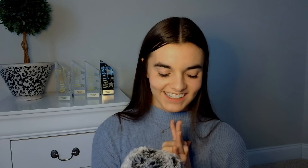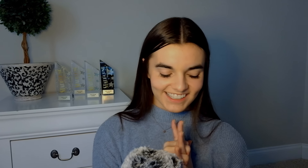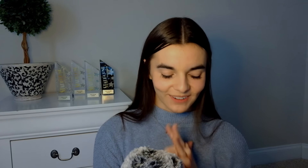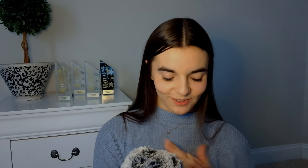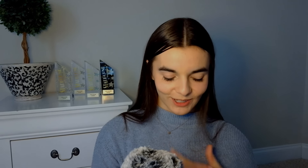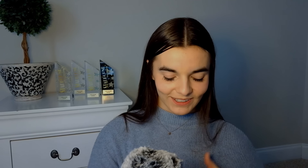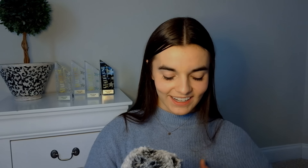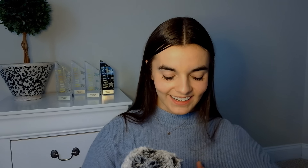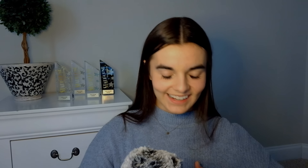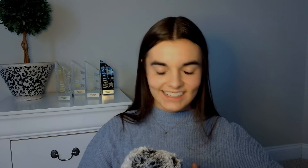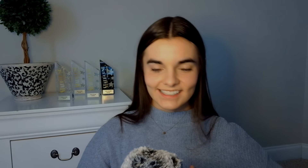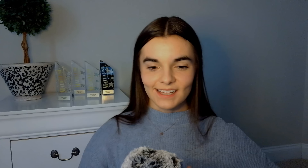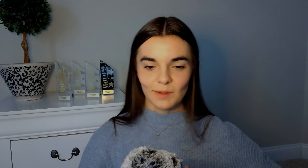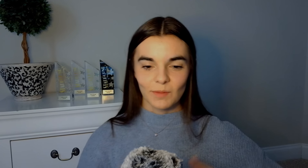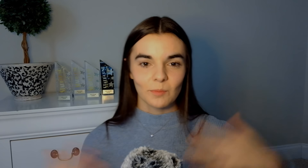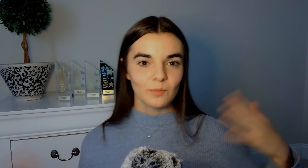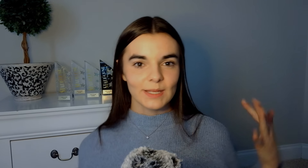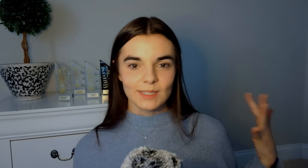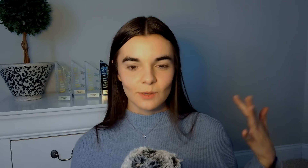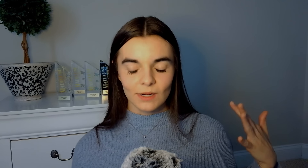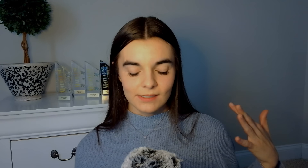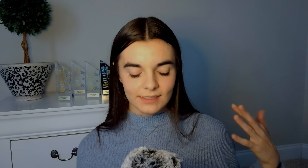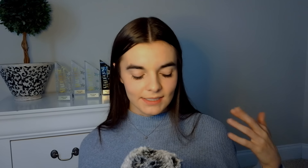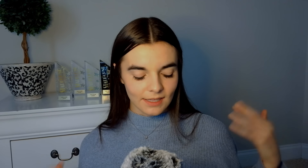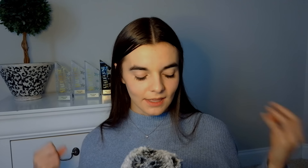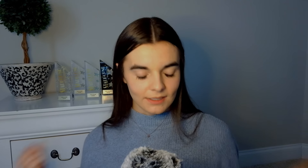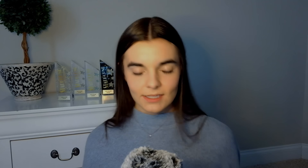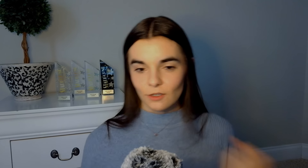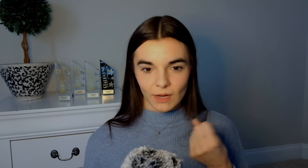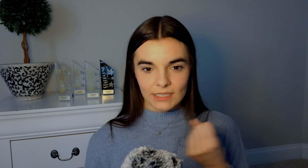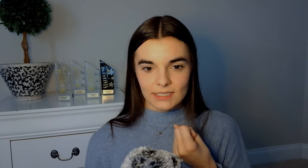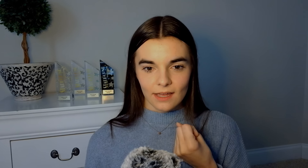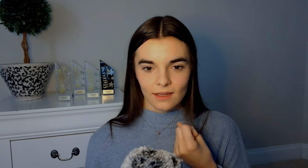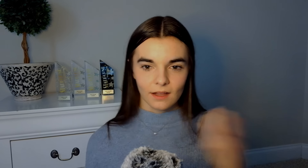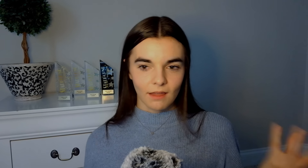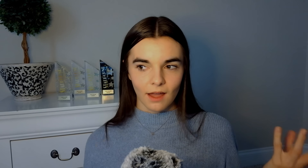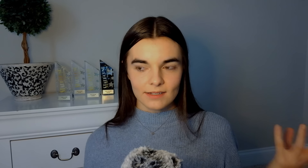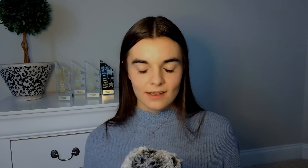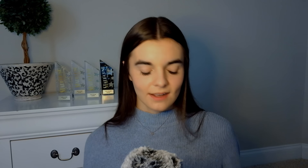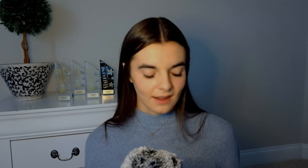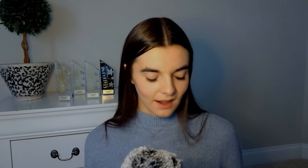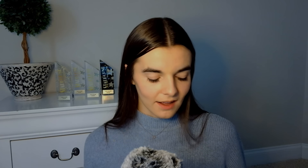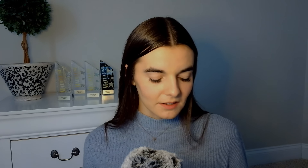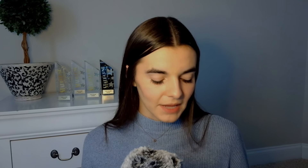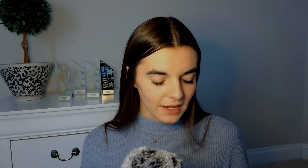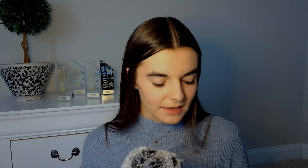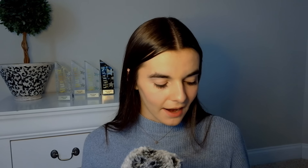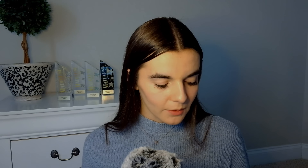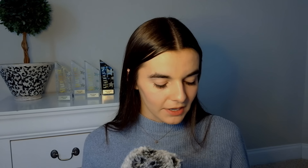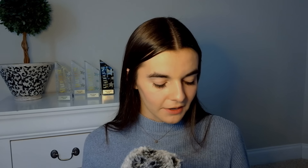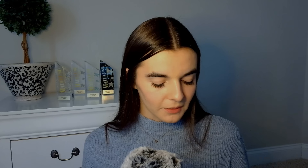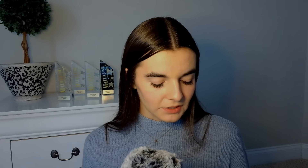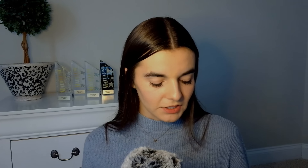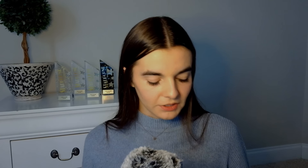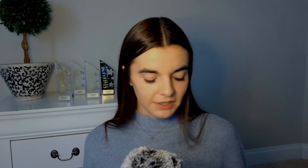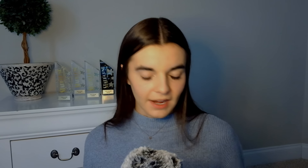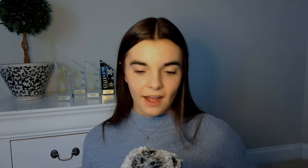we've learned some basic words, things that you might say a lot. And now we are going to learn